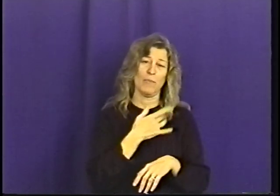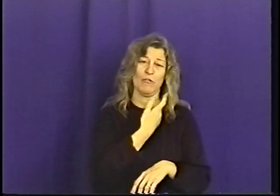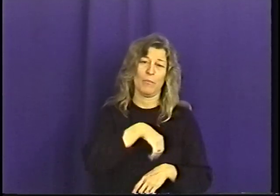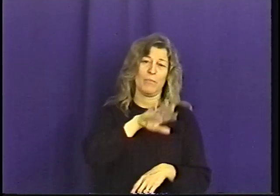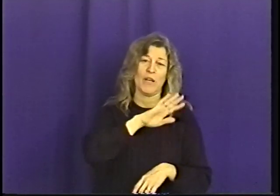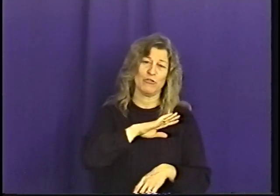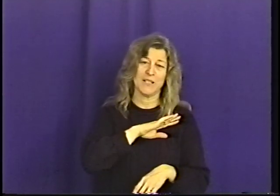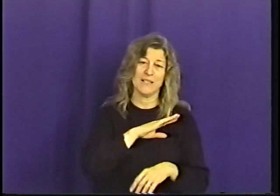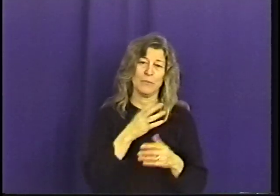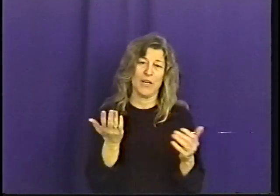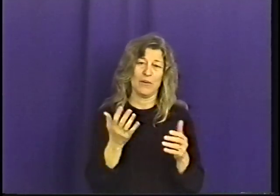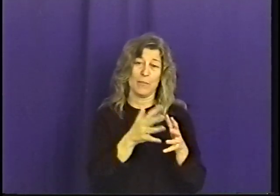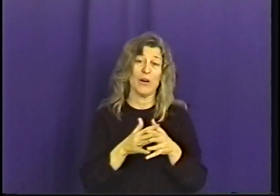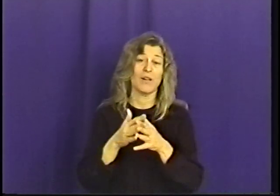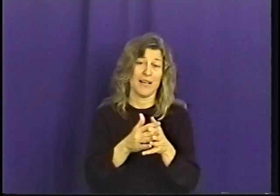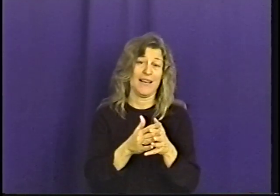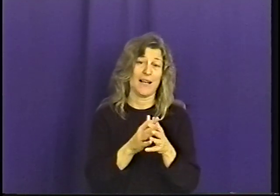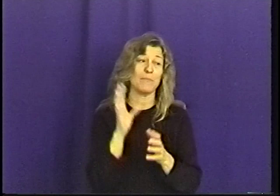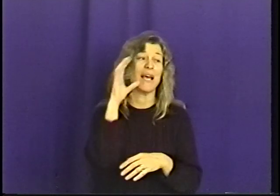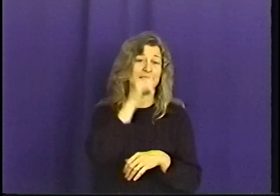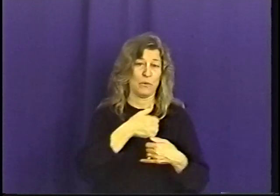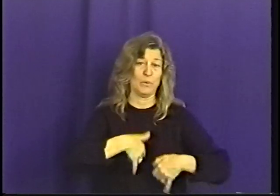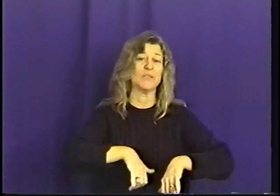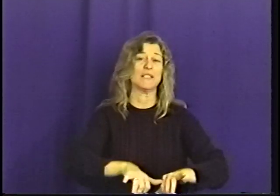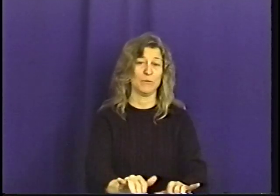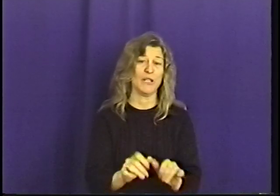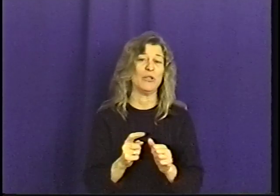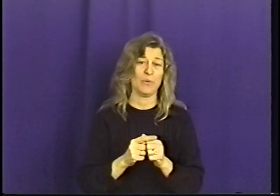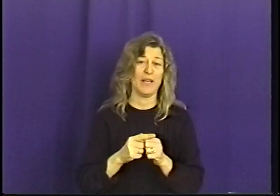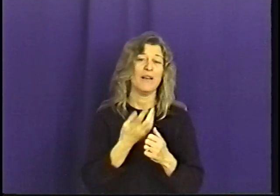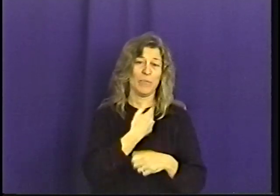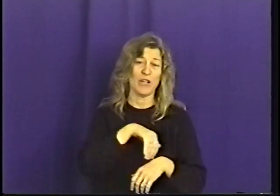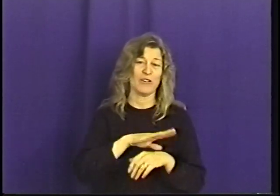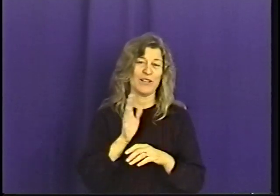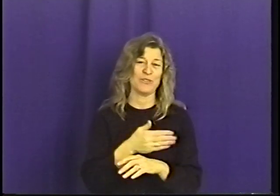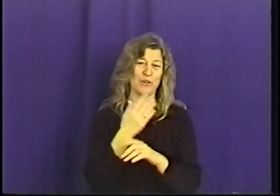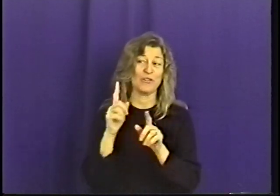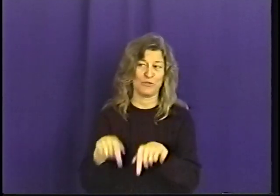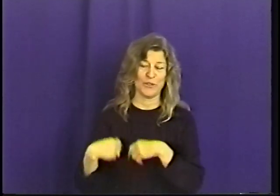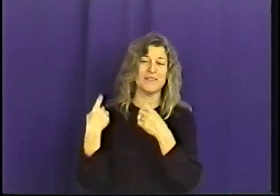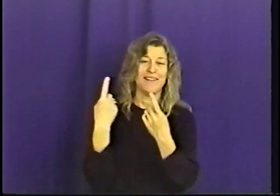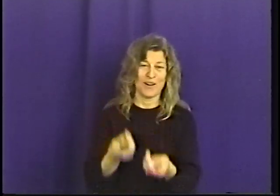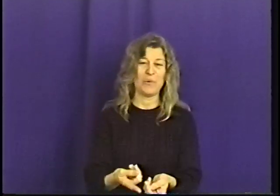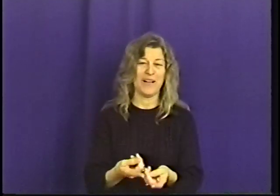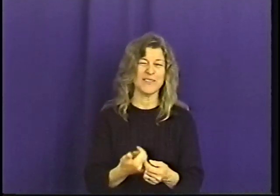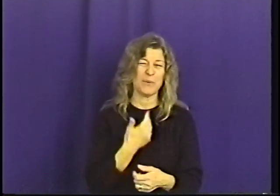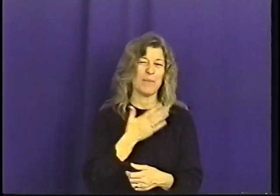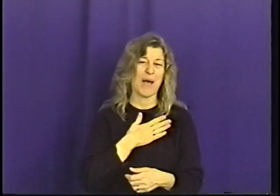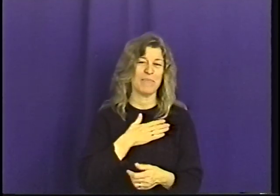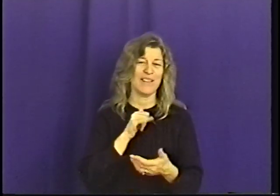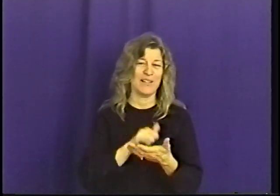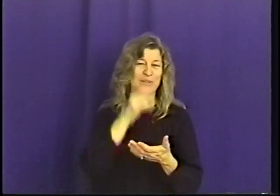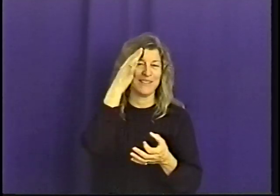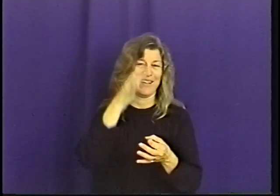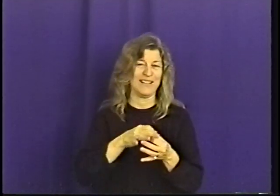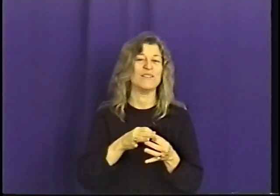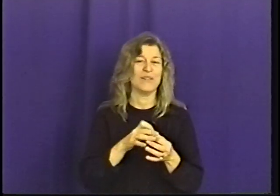of patriotism here in America, and I'm guessing we will still be doing patriotic songs for a while, so I'm happy that you decided